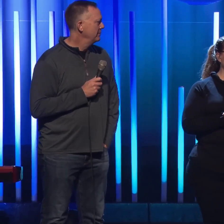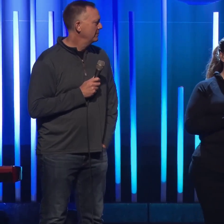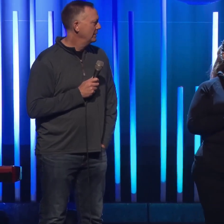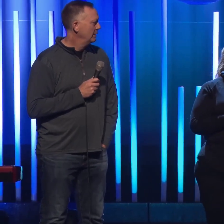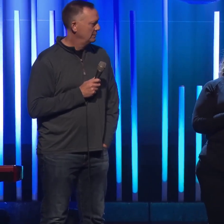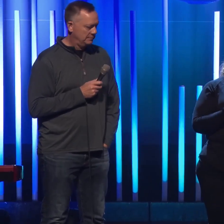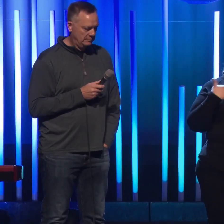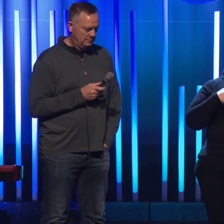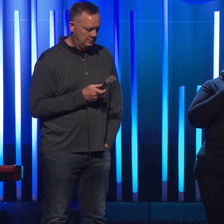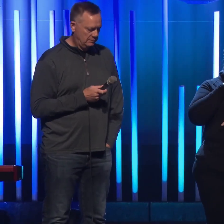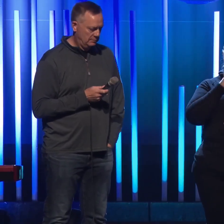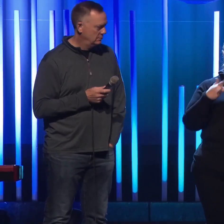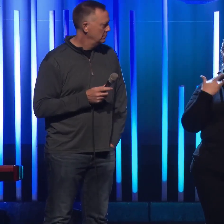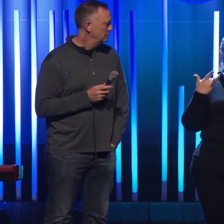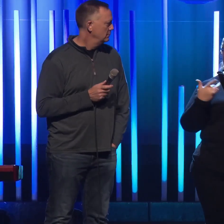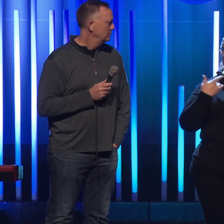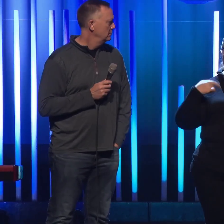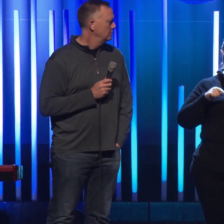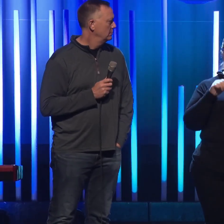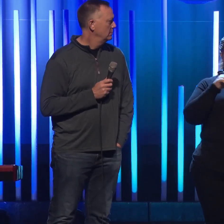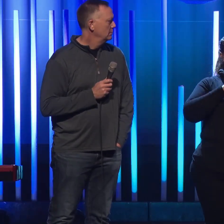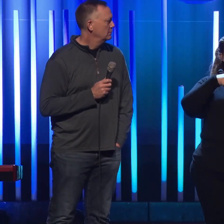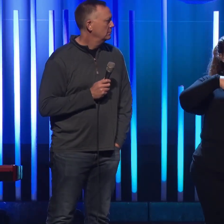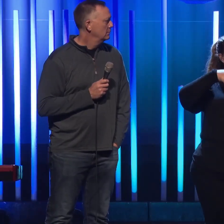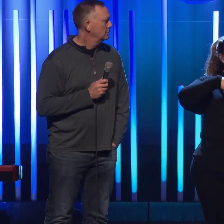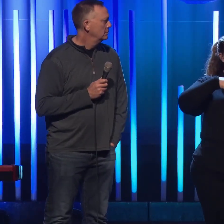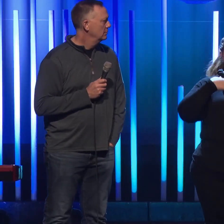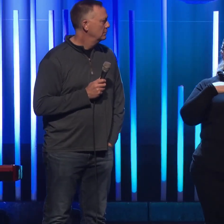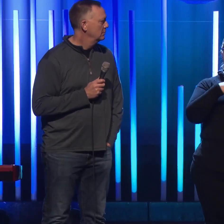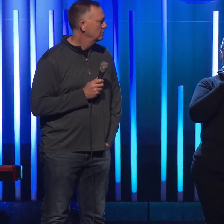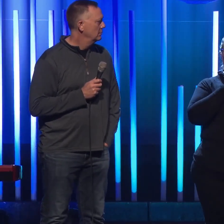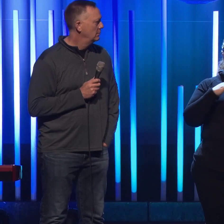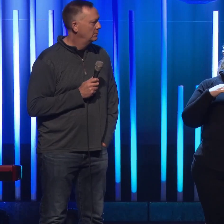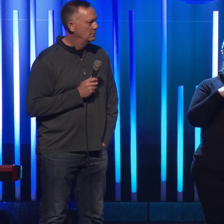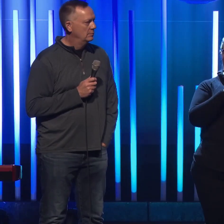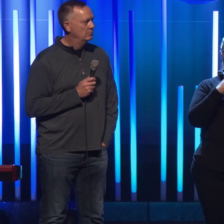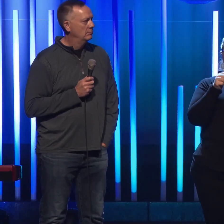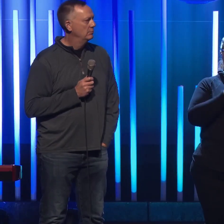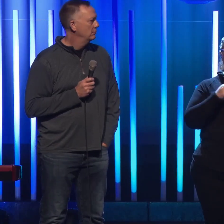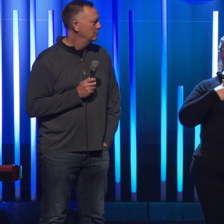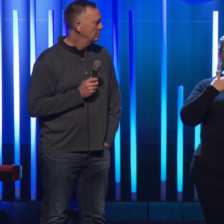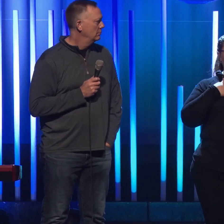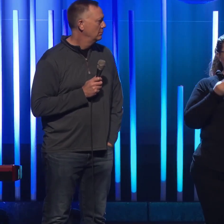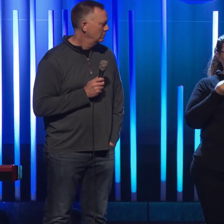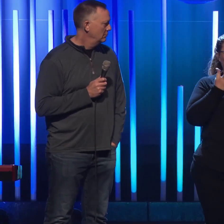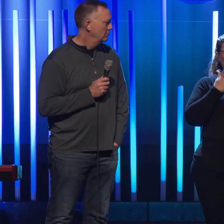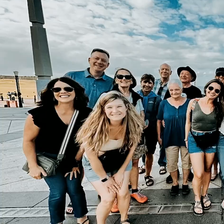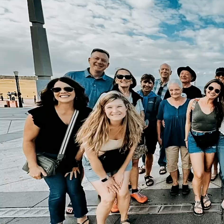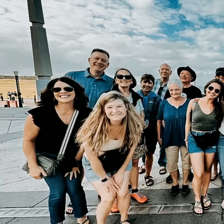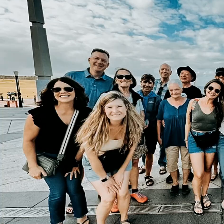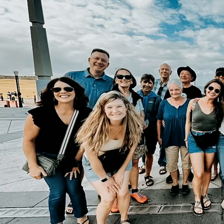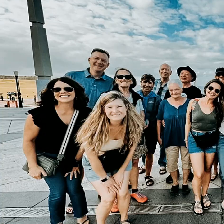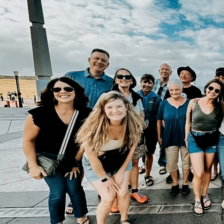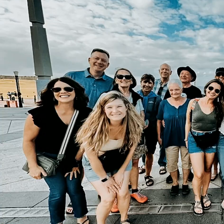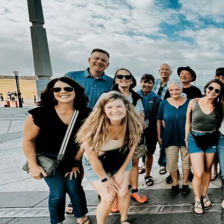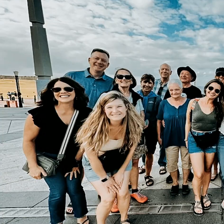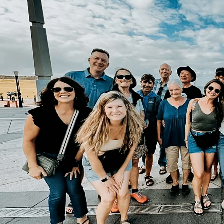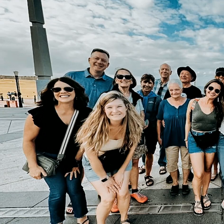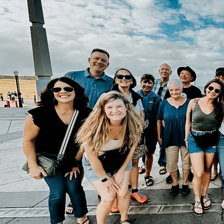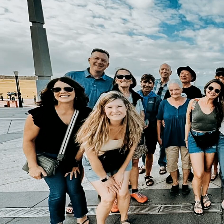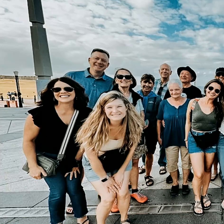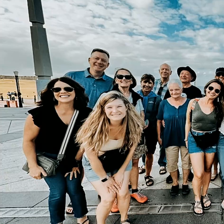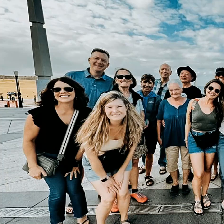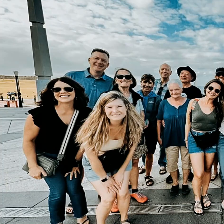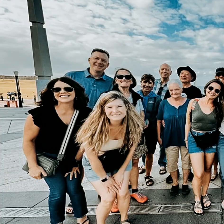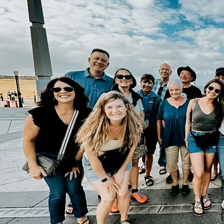We are very excited. While we were in Puerto Rico, we partnered with the Happy Givers, which is a partner of our Partners in Hope.